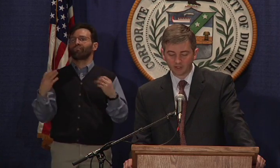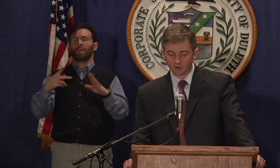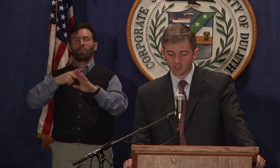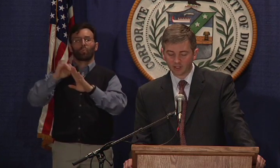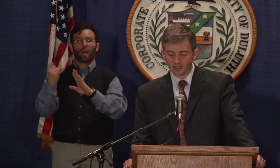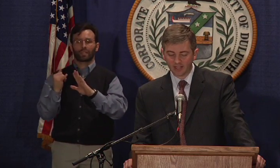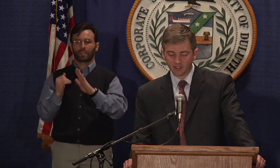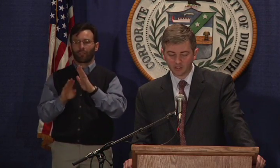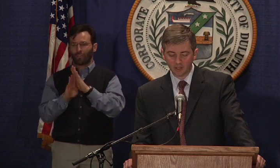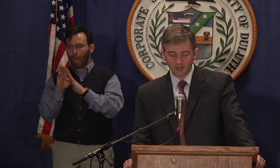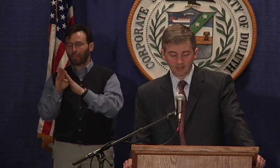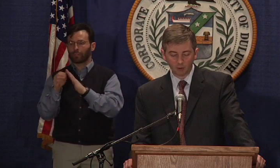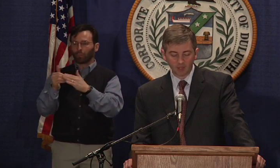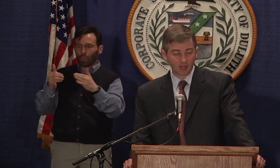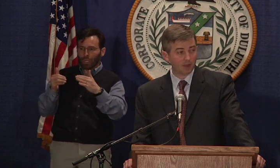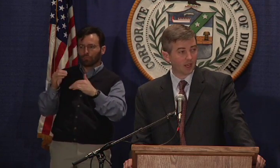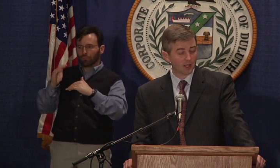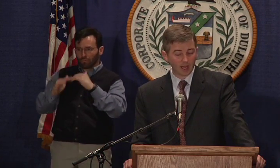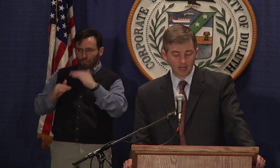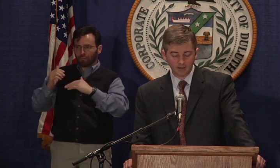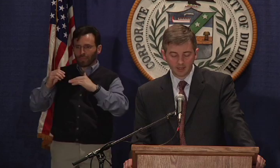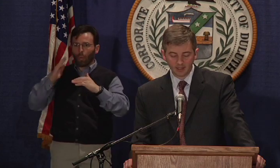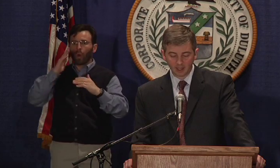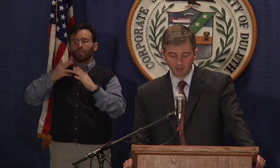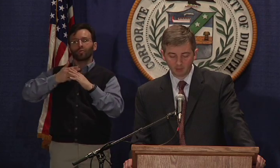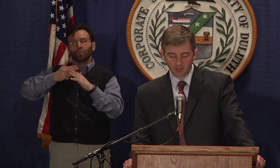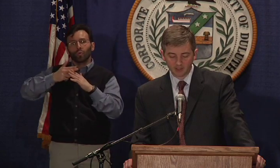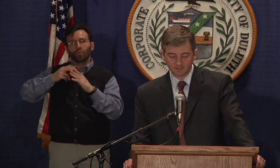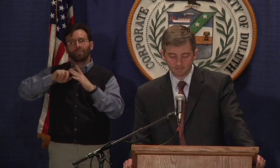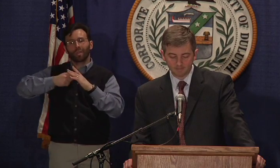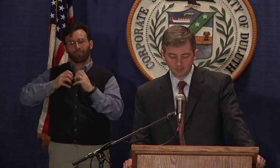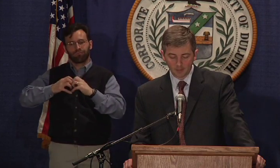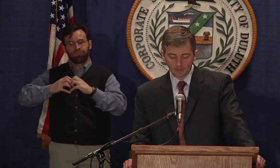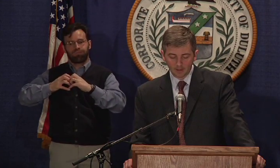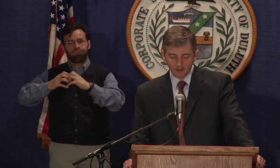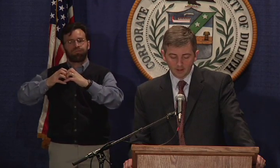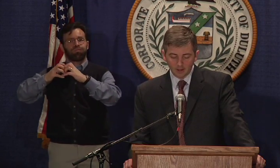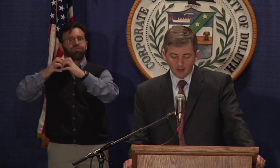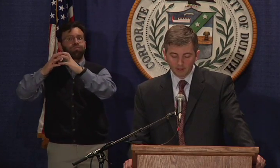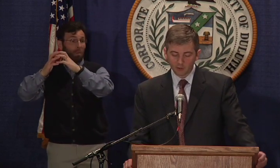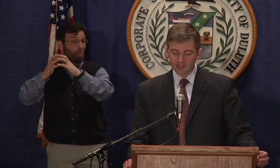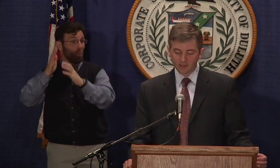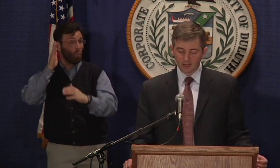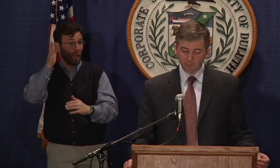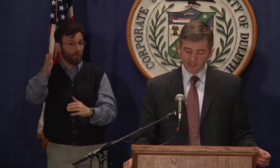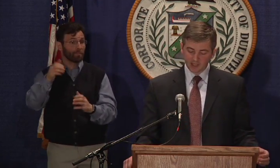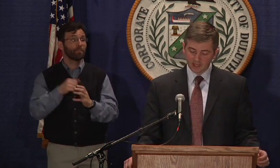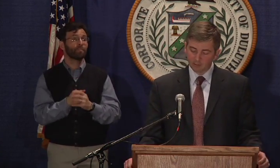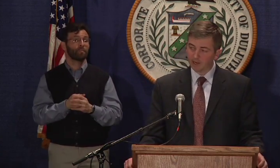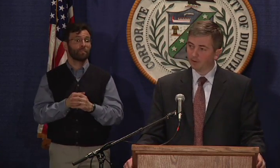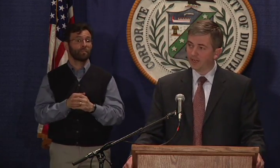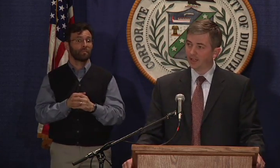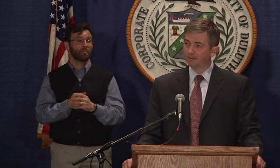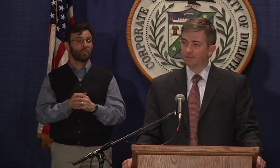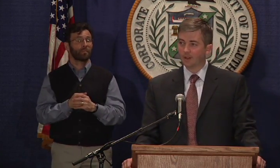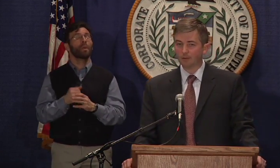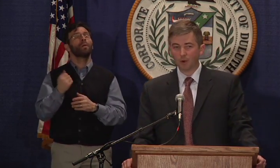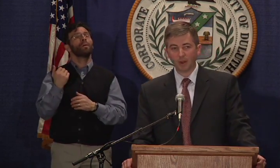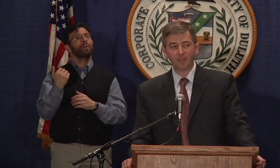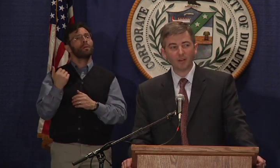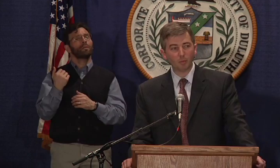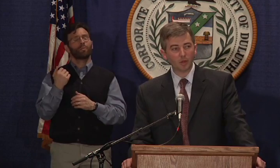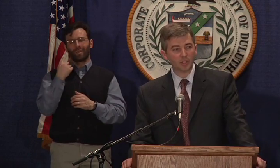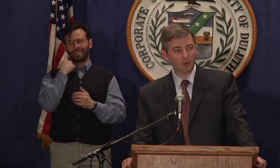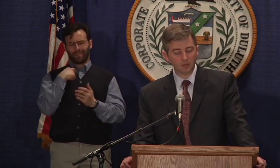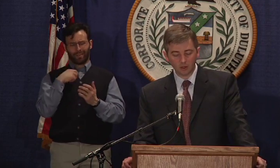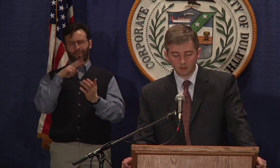and pre-construction stages that will be coming online in the coming months. I was recently rereading one